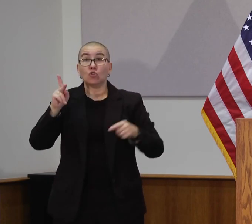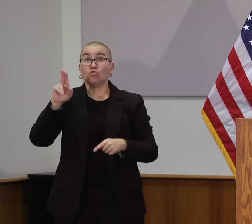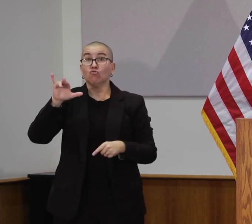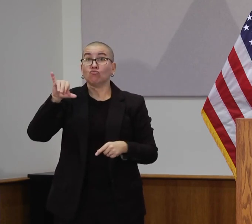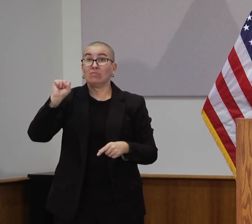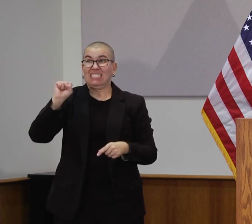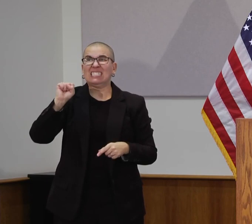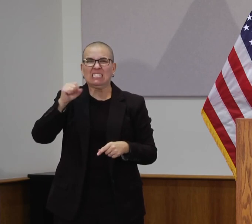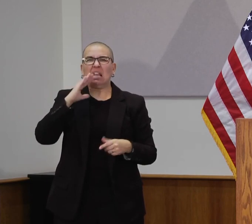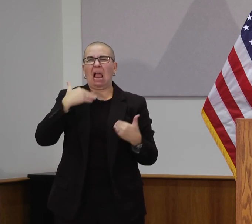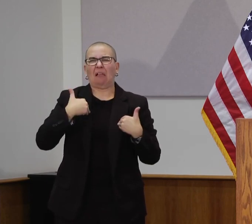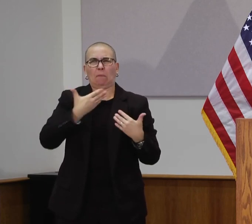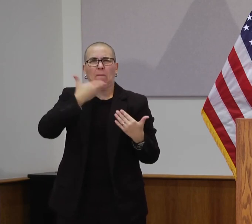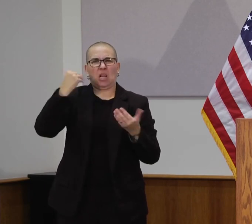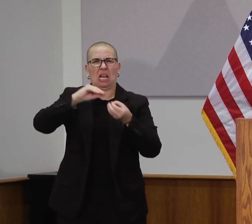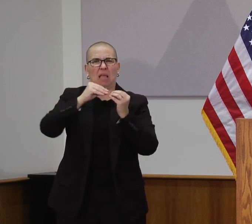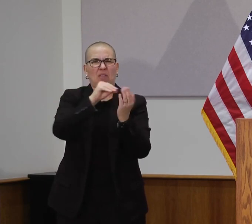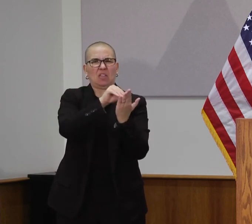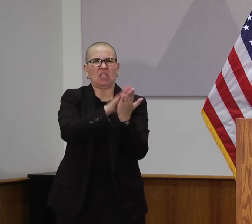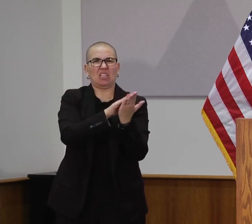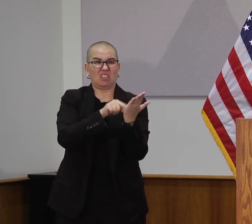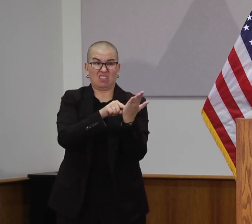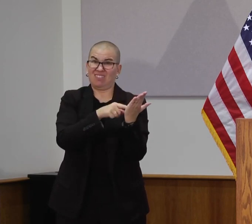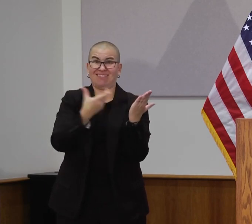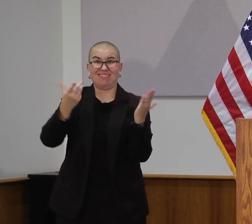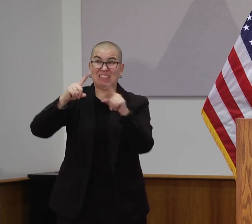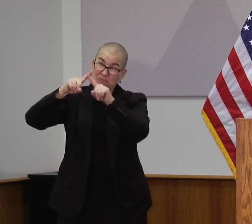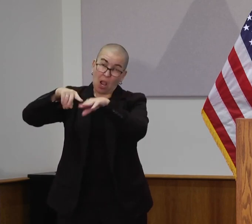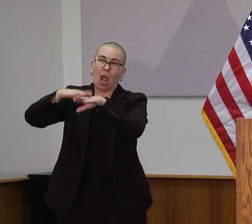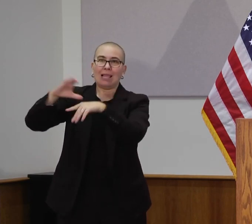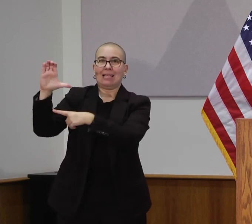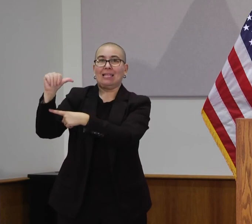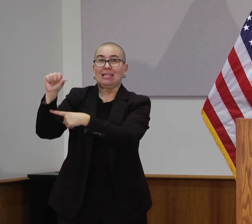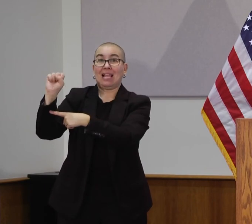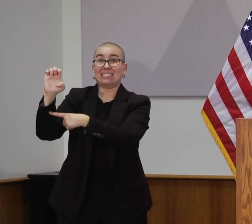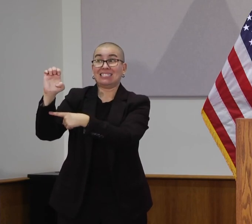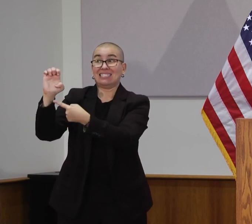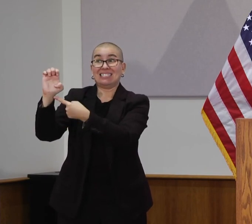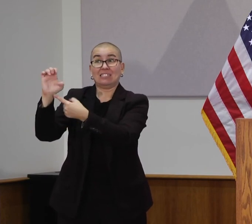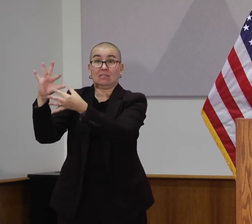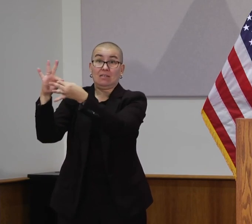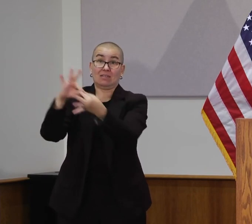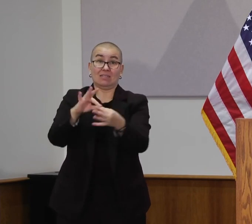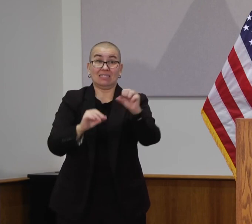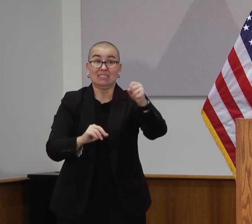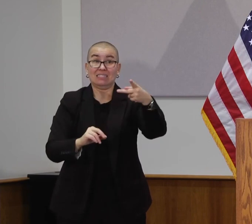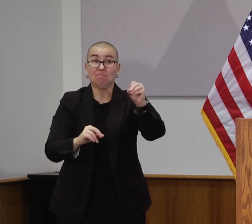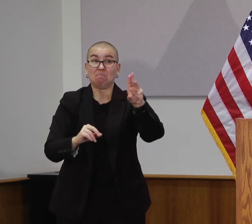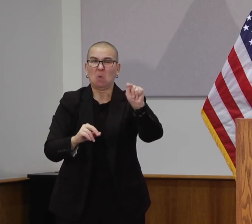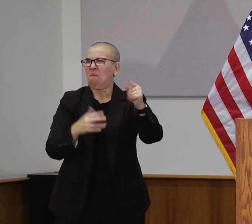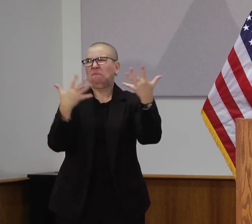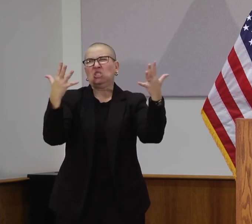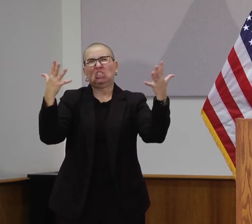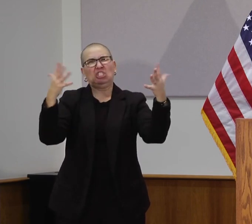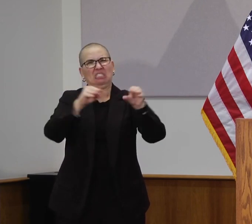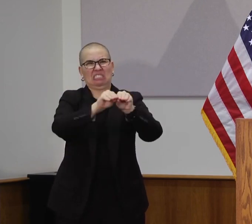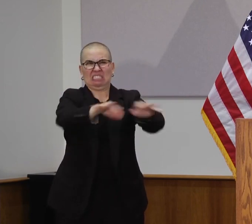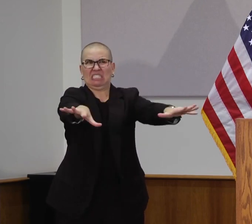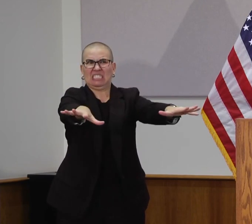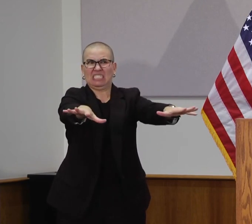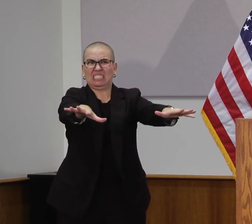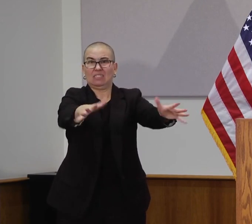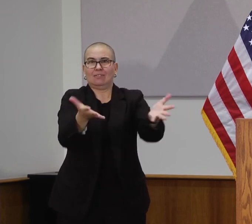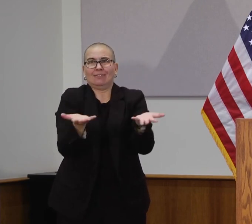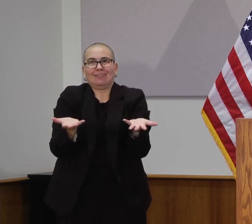number of cases we've seen associated with sports has been growing, and so we